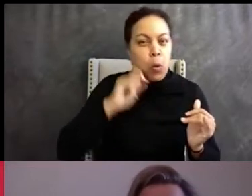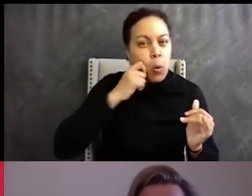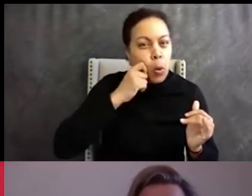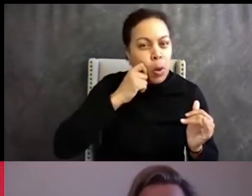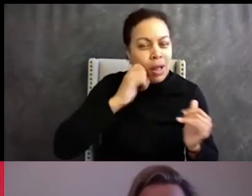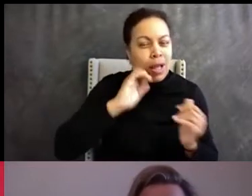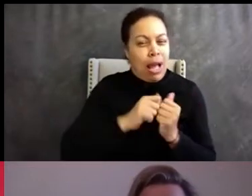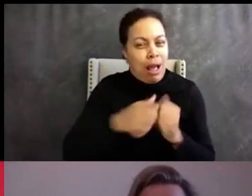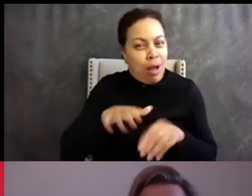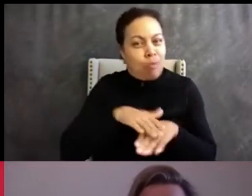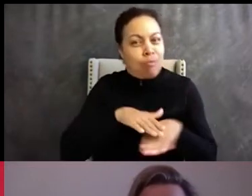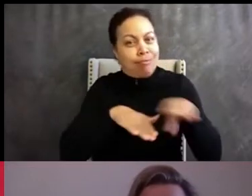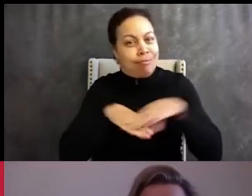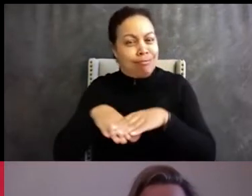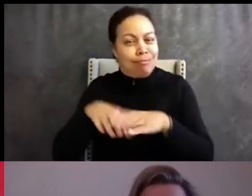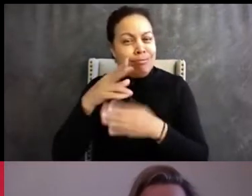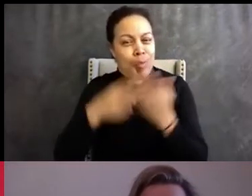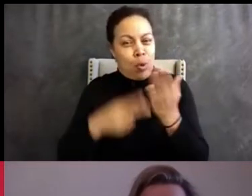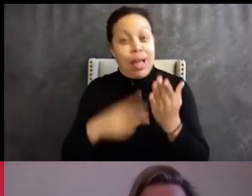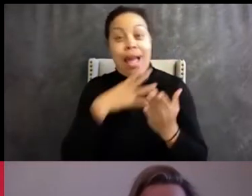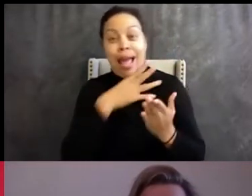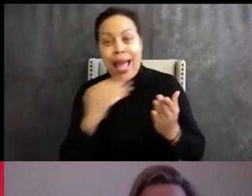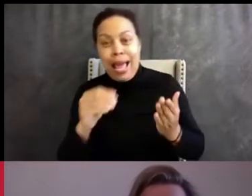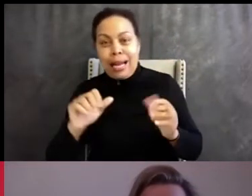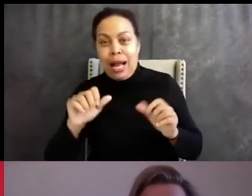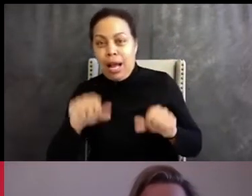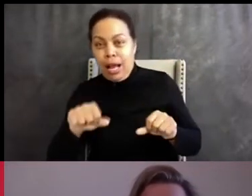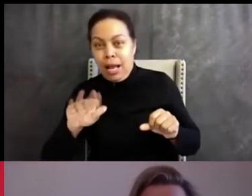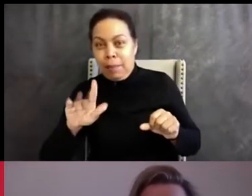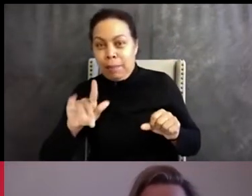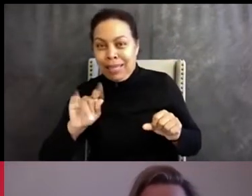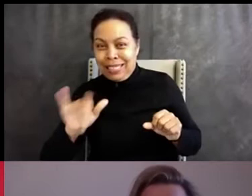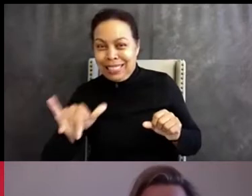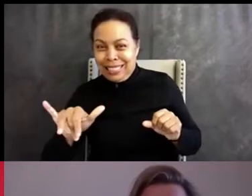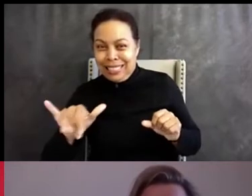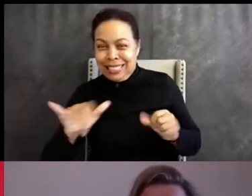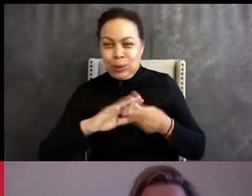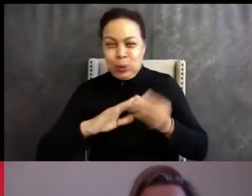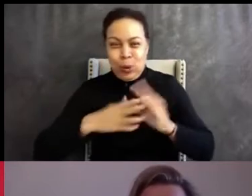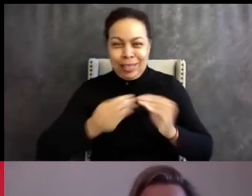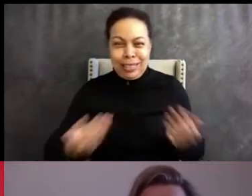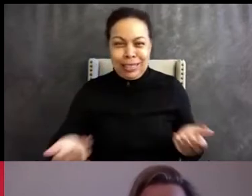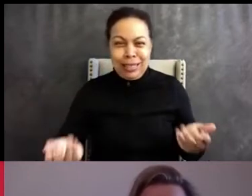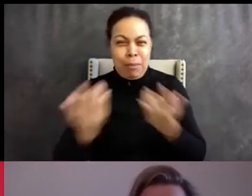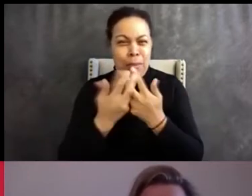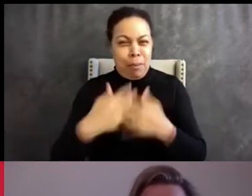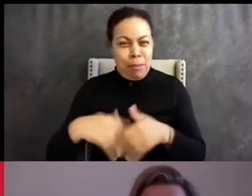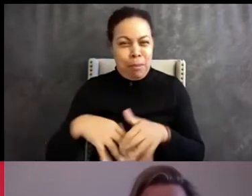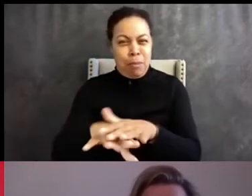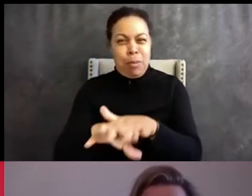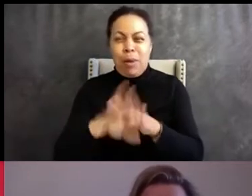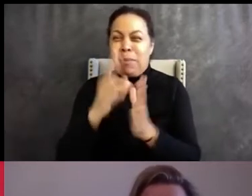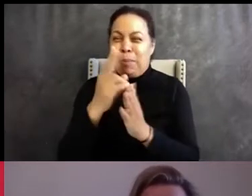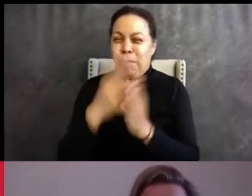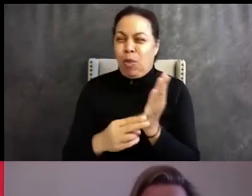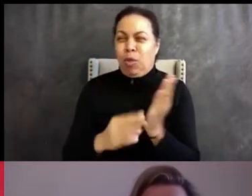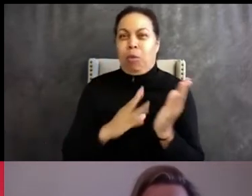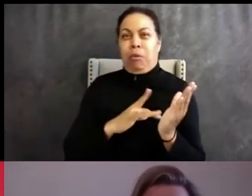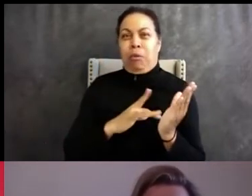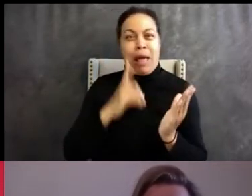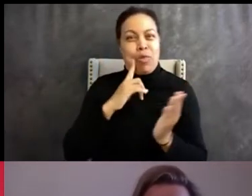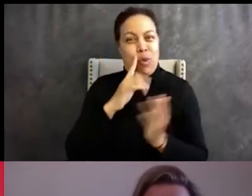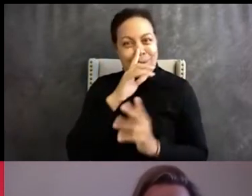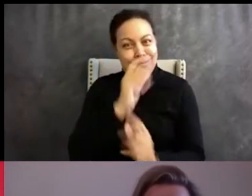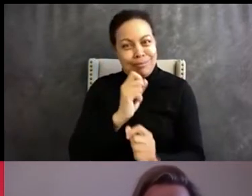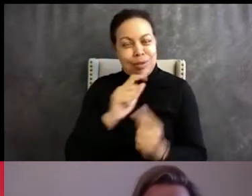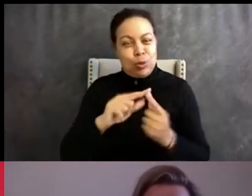intersection with ability and storytelling. So that's what drew me to this particular seminar.